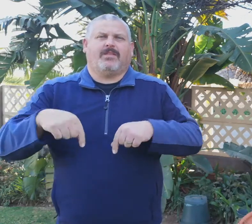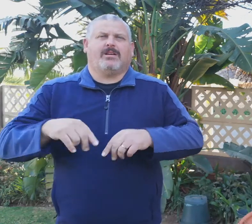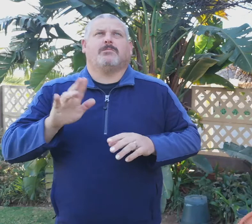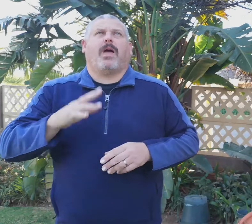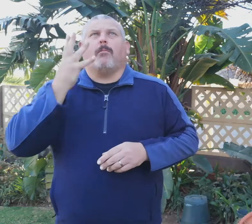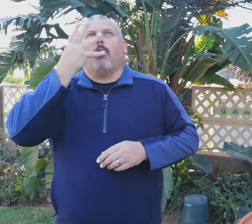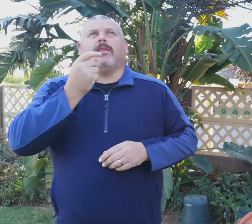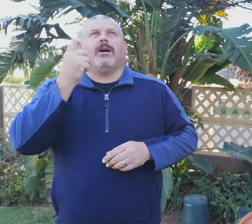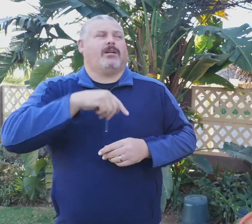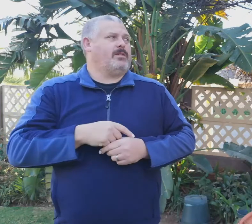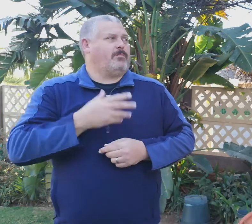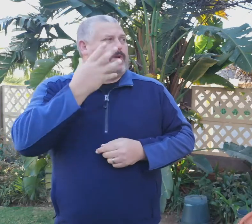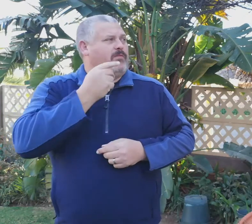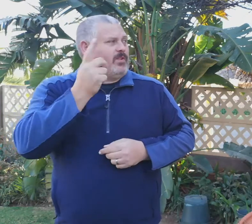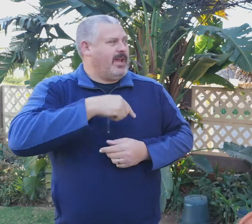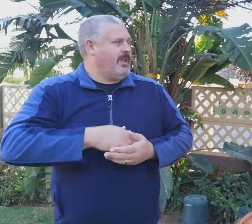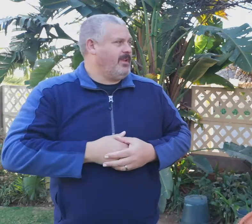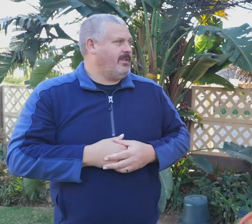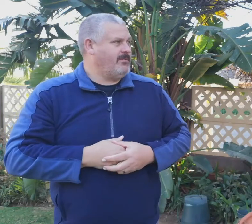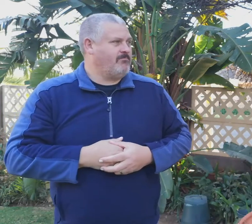Vandag is baie mooie dag, beautiful day.